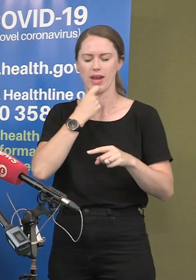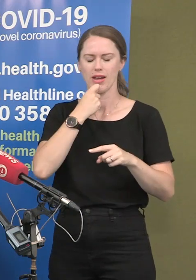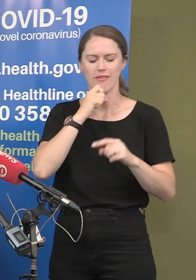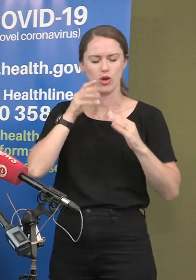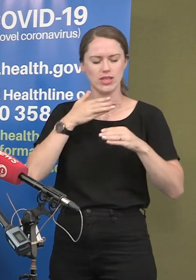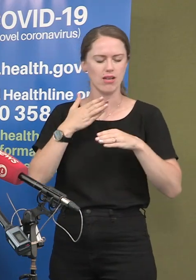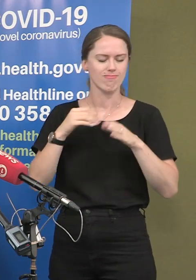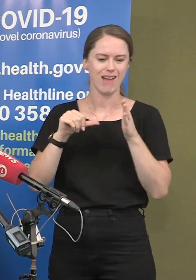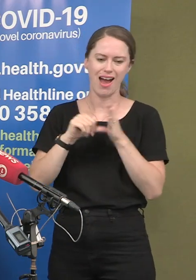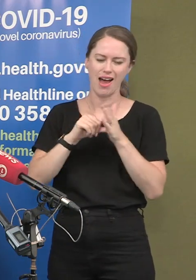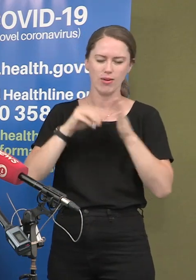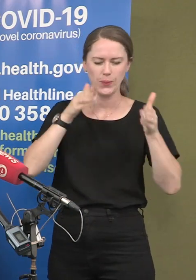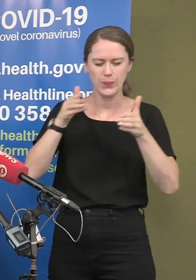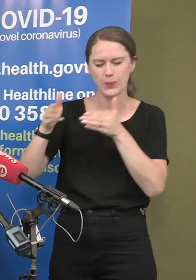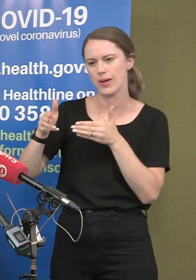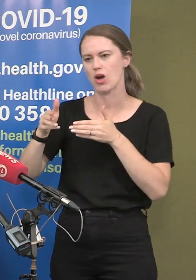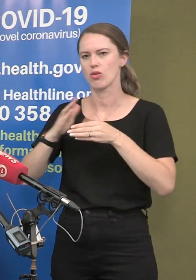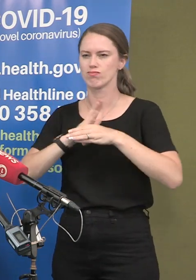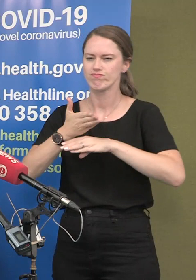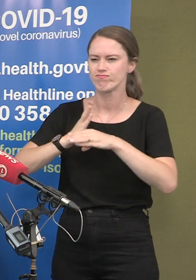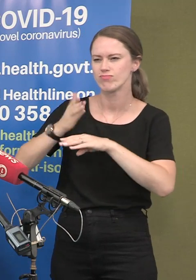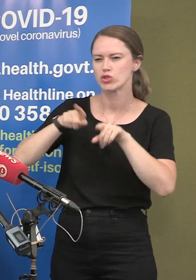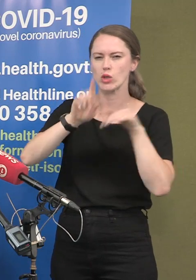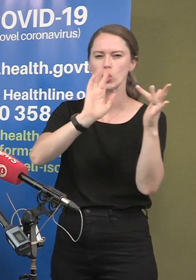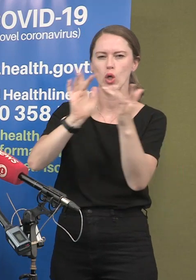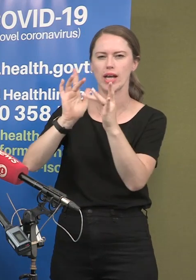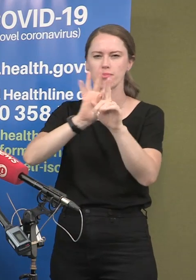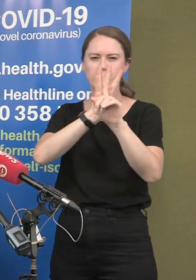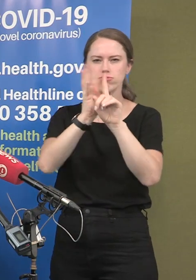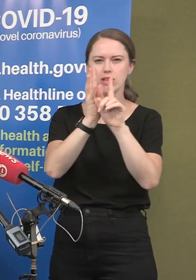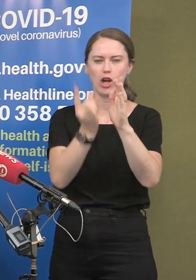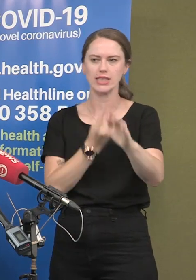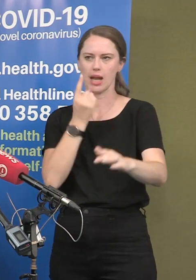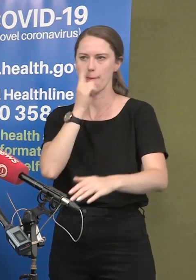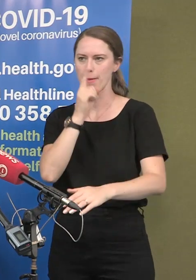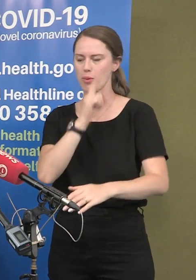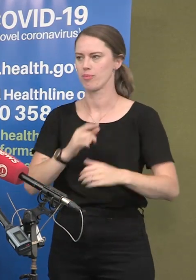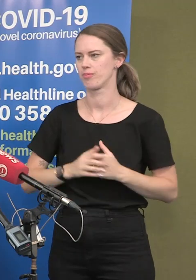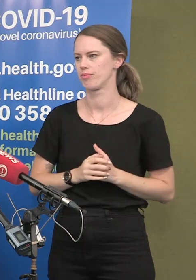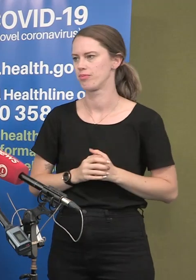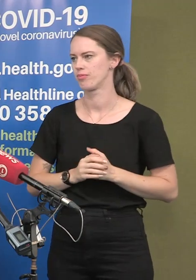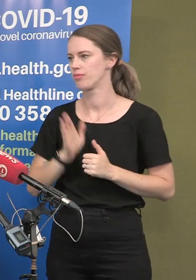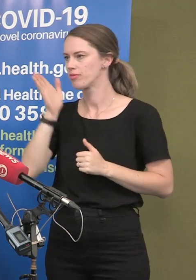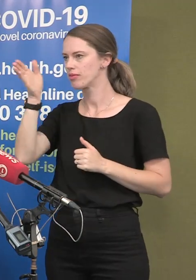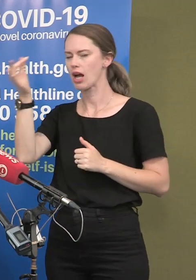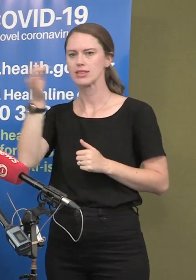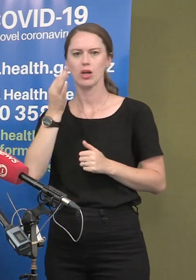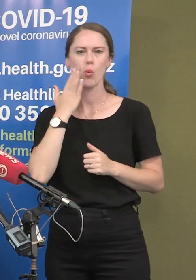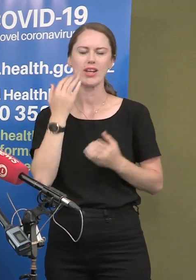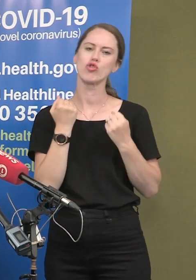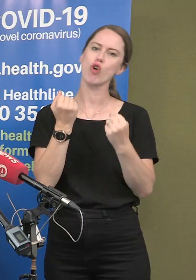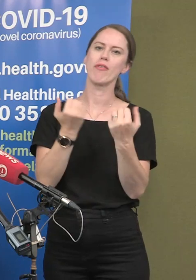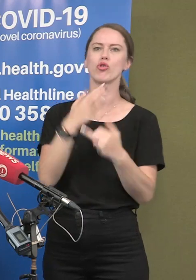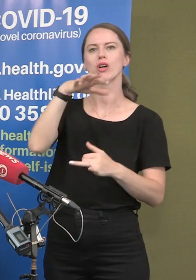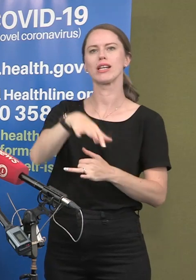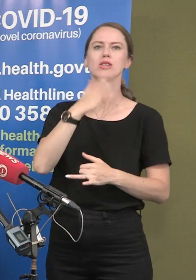hard on quite intensive efforts to contact trace and isolate people. Do you know when they would likely be up and running, these drive-through